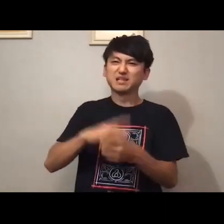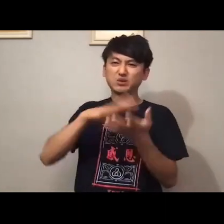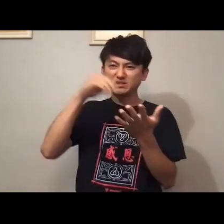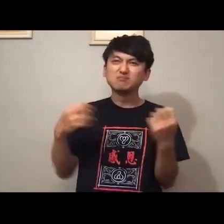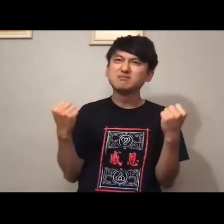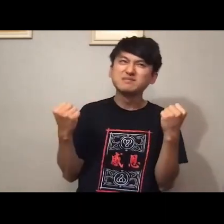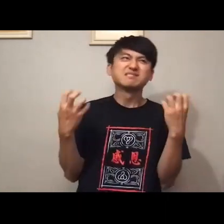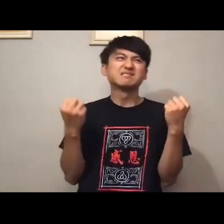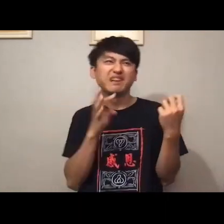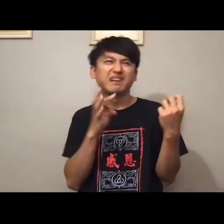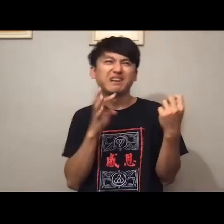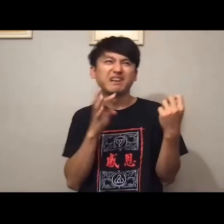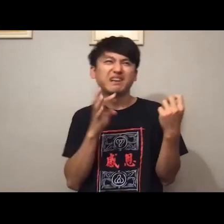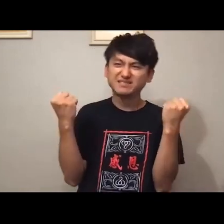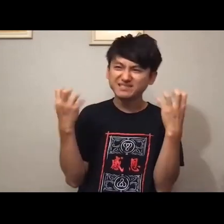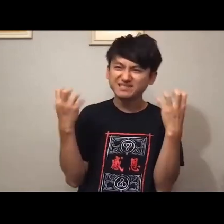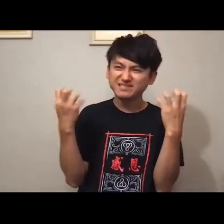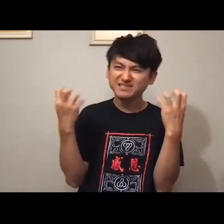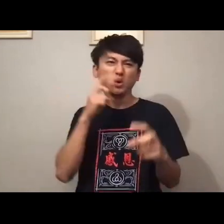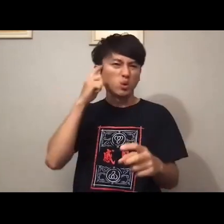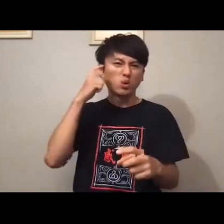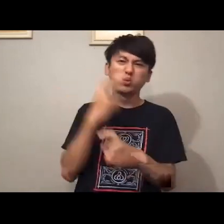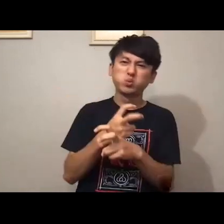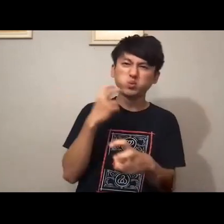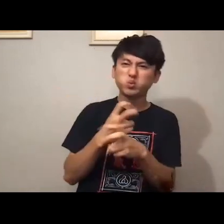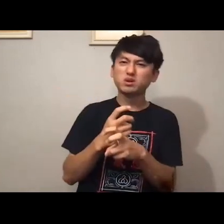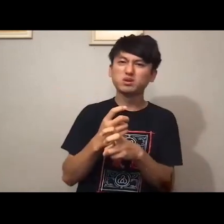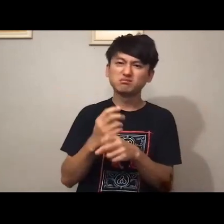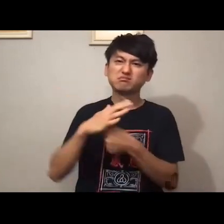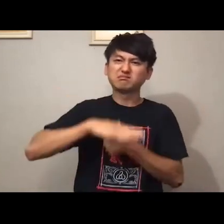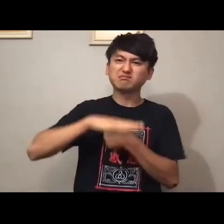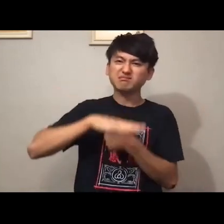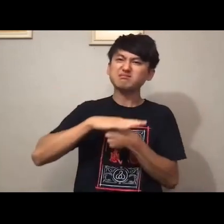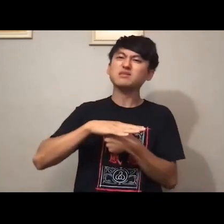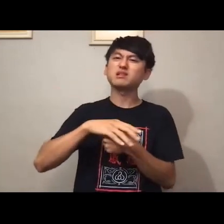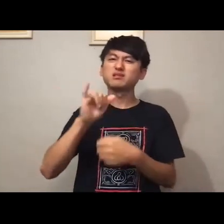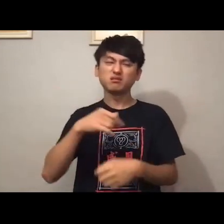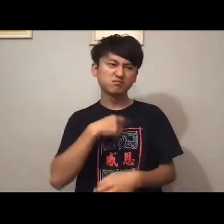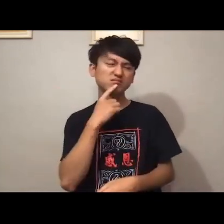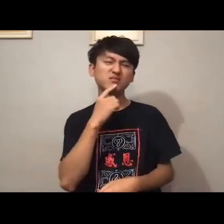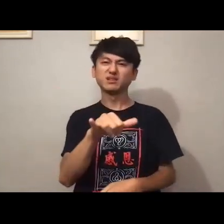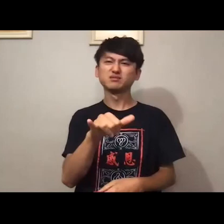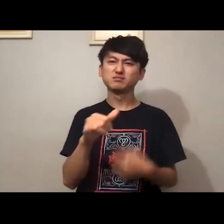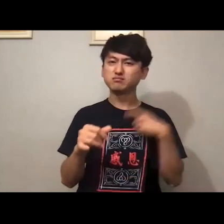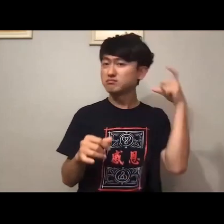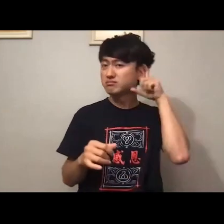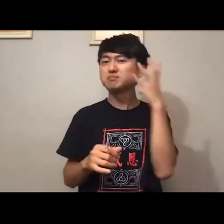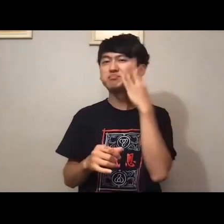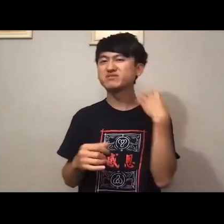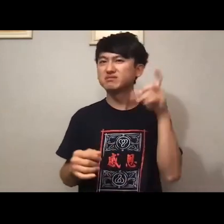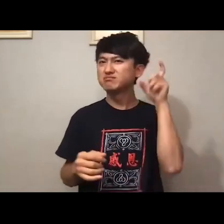learn. It was very stressful trying to learn to speak and to sign, and it